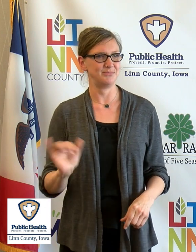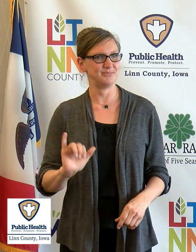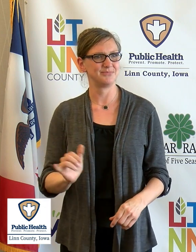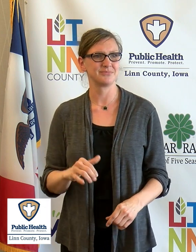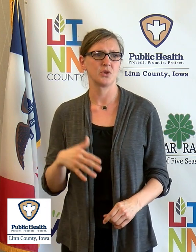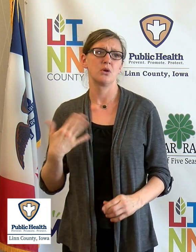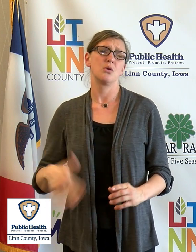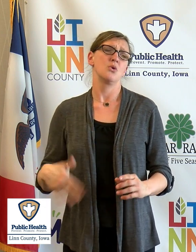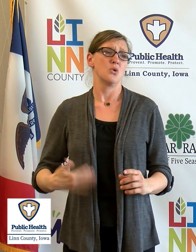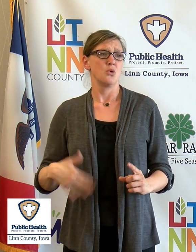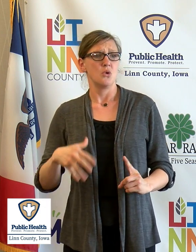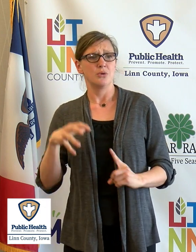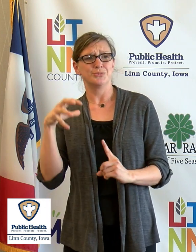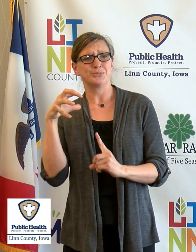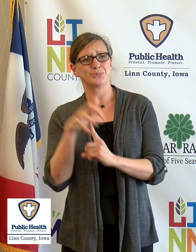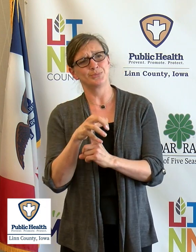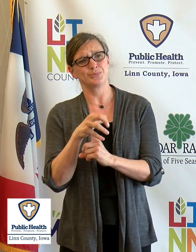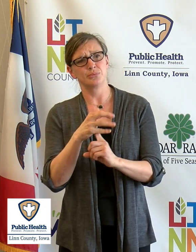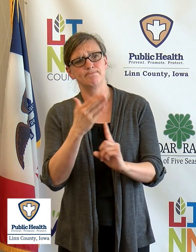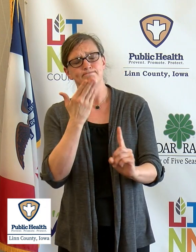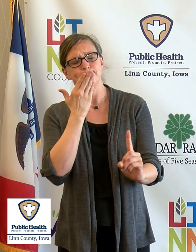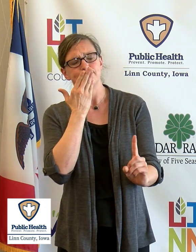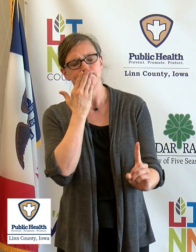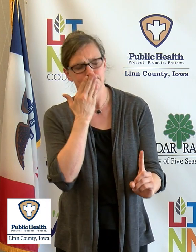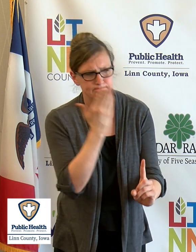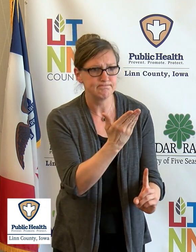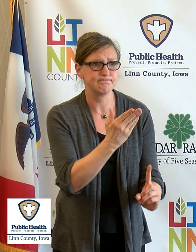in long-term care facilities.